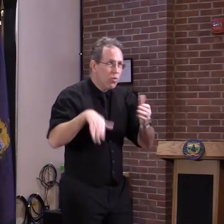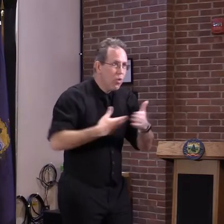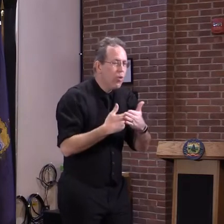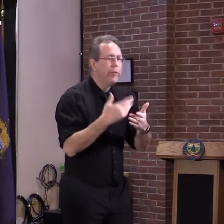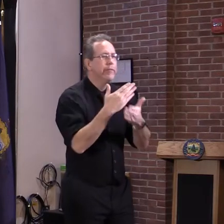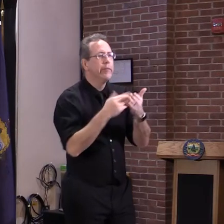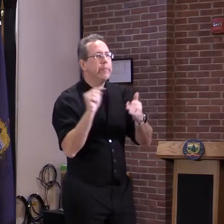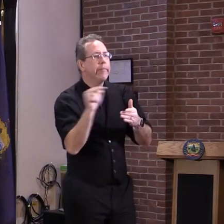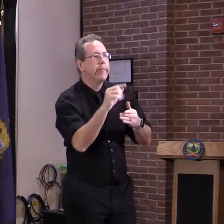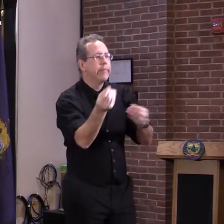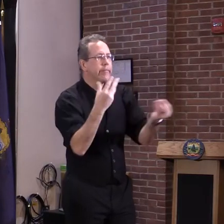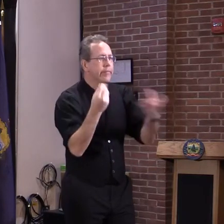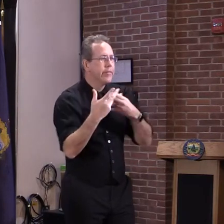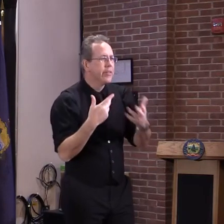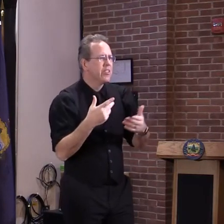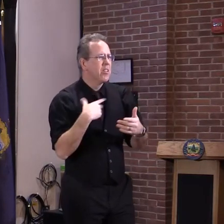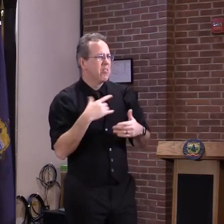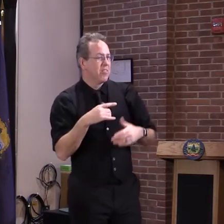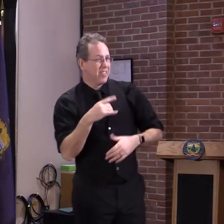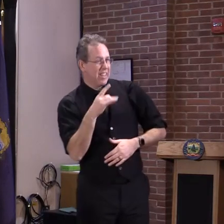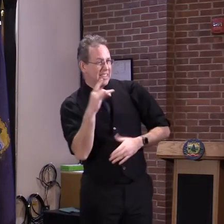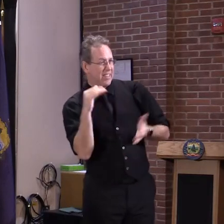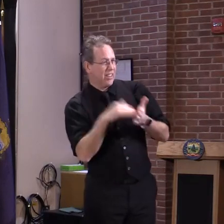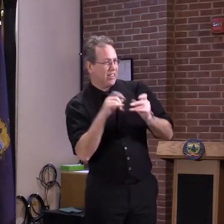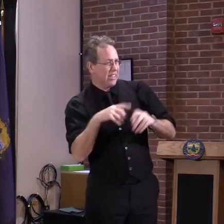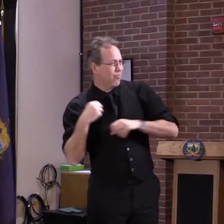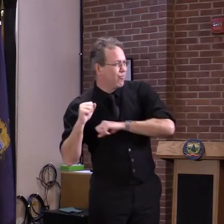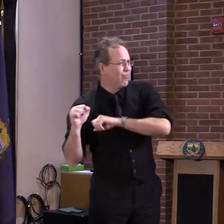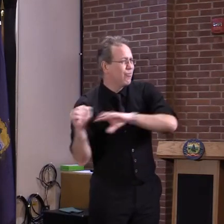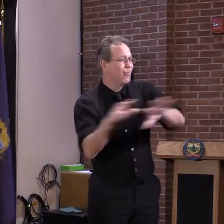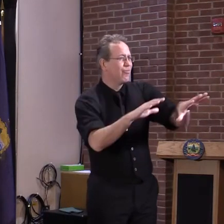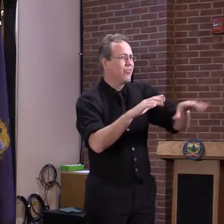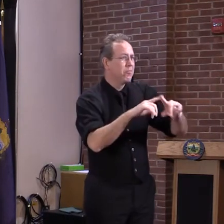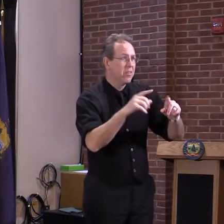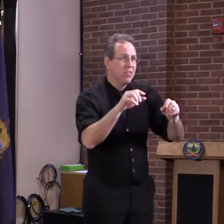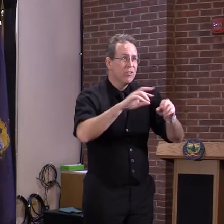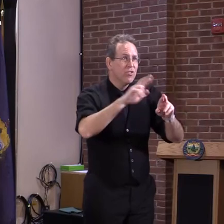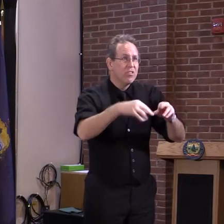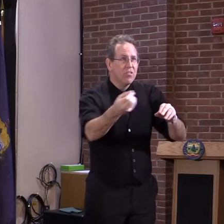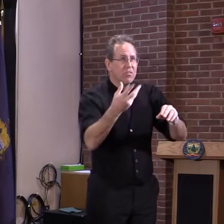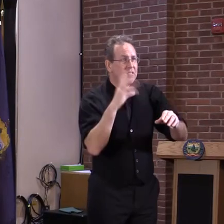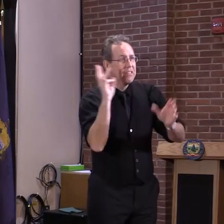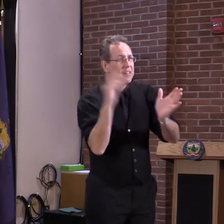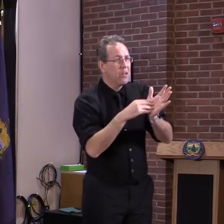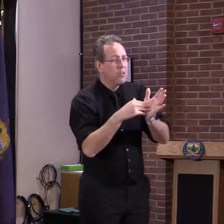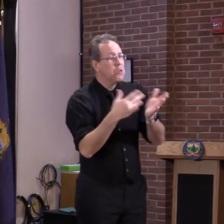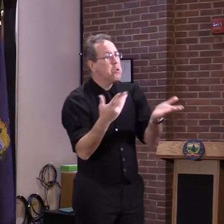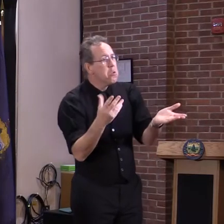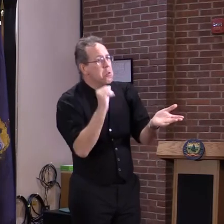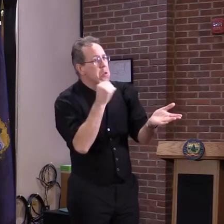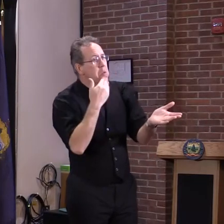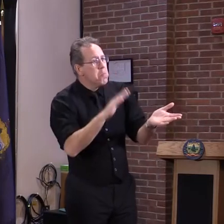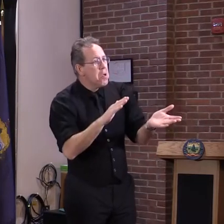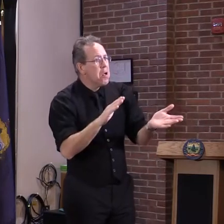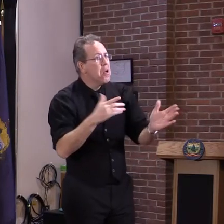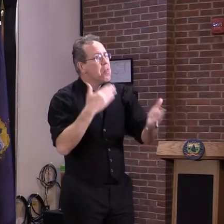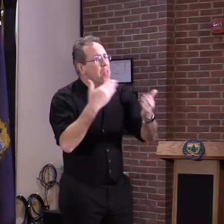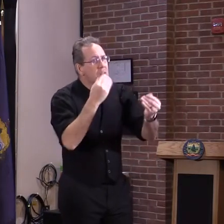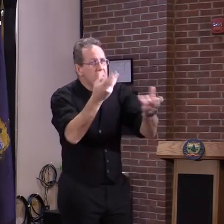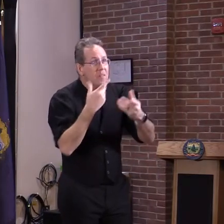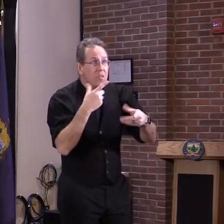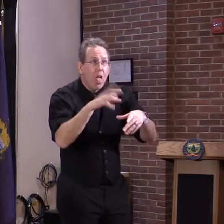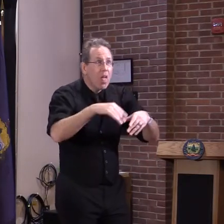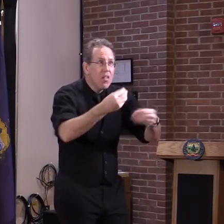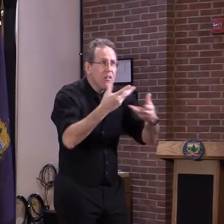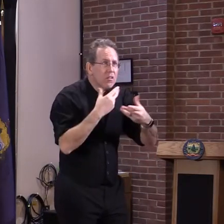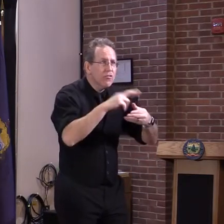more. But at the same time, that's pretty good. And I appreciate and thank Vermonters for reporting to us as they have been